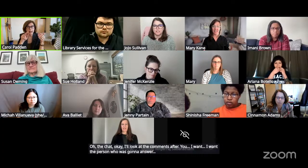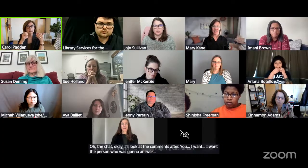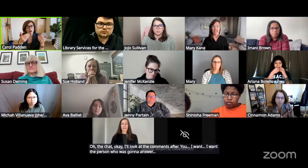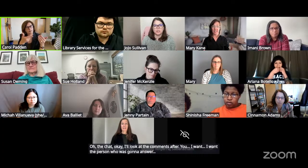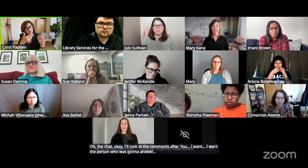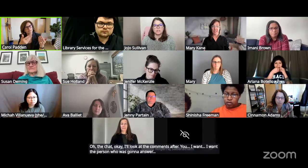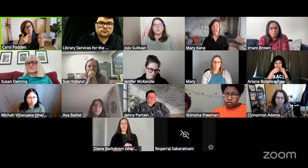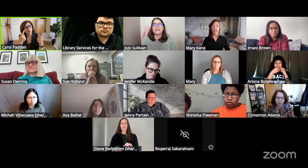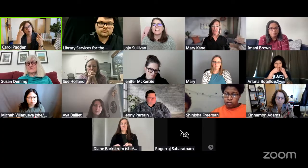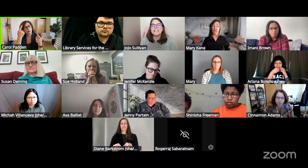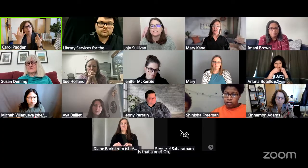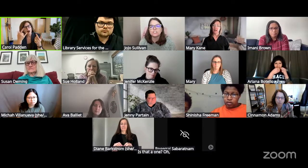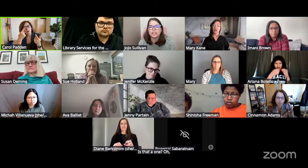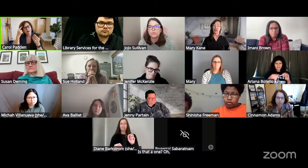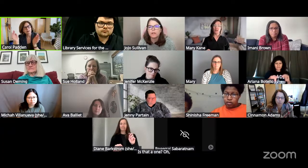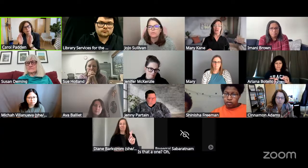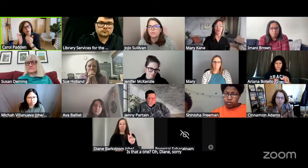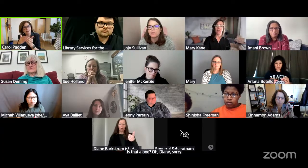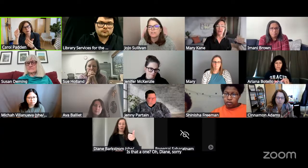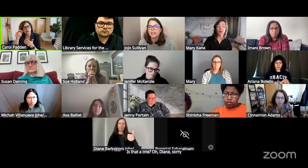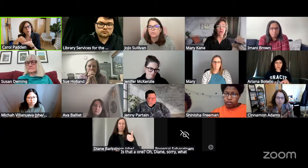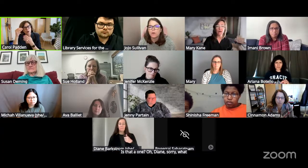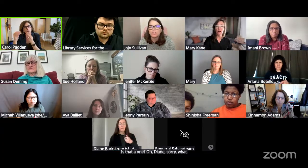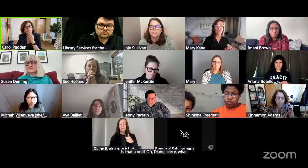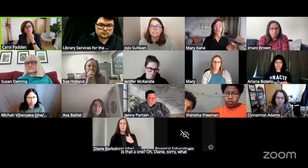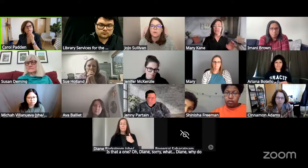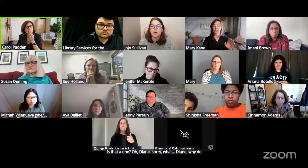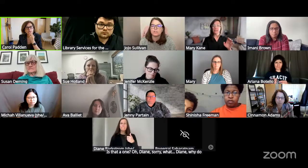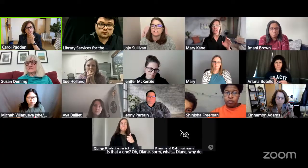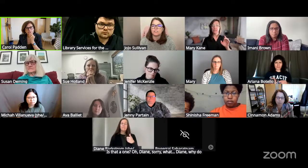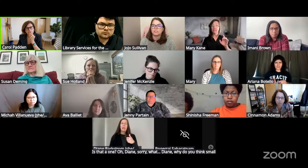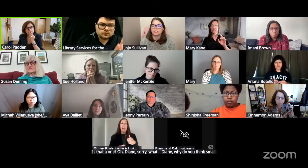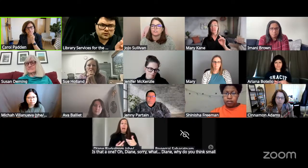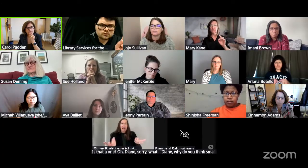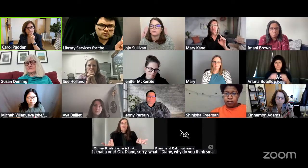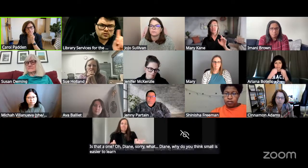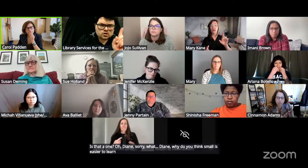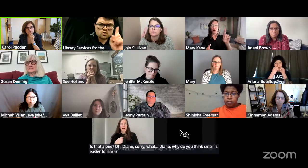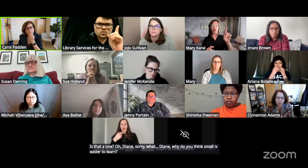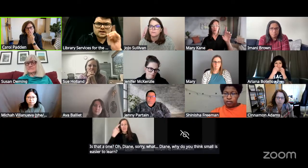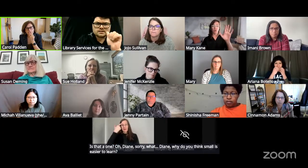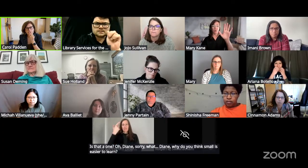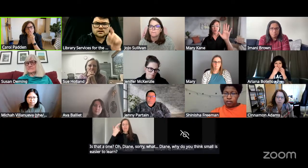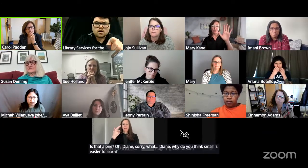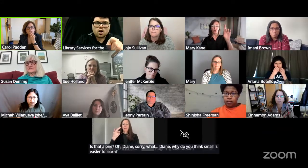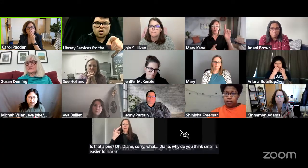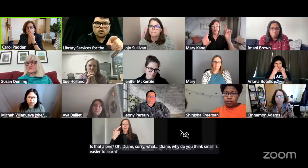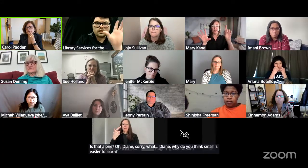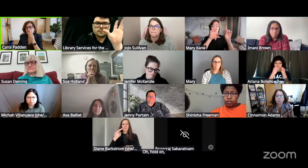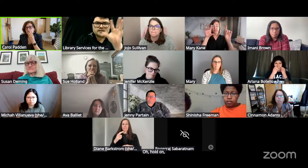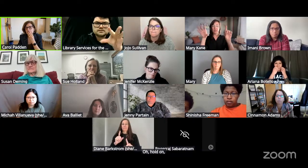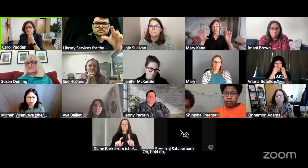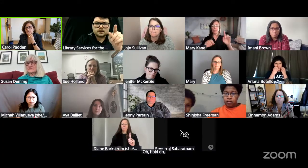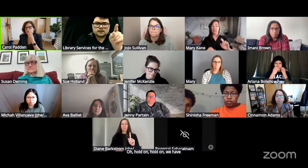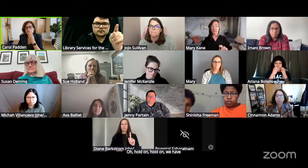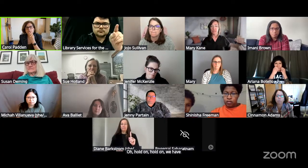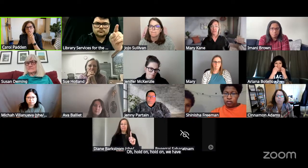that oh, Diane, sorry. What, Diane, why do you think small is easier to learn? Oh, hold on. We have to spotlight her.